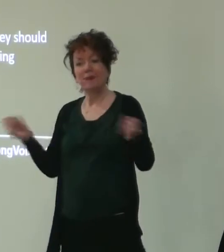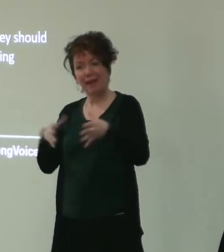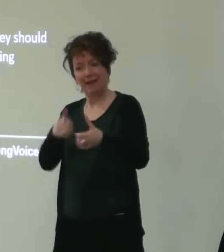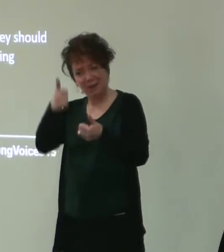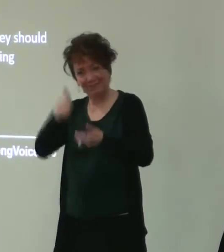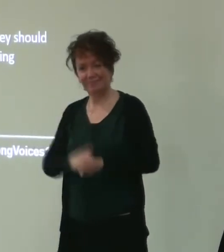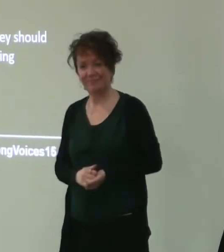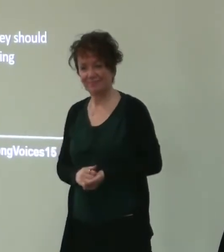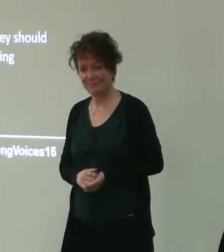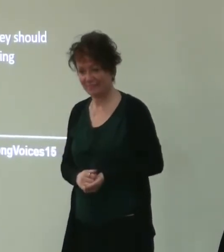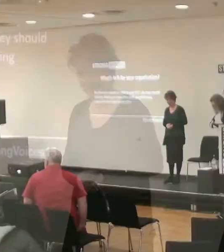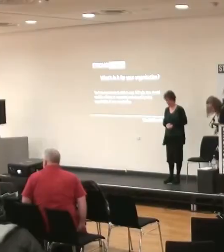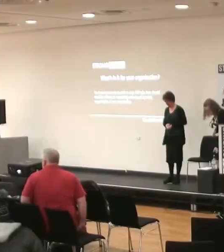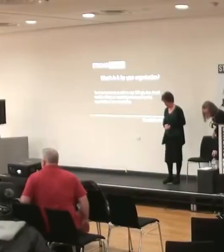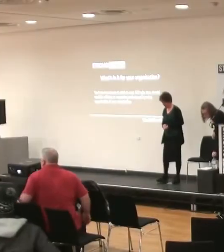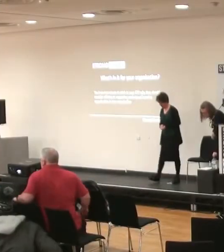Go.